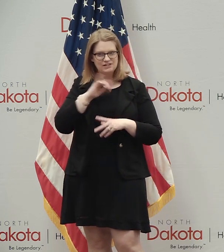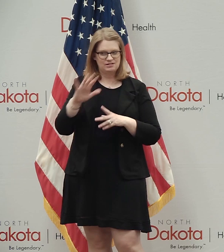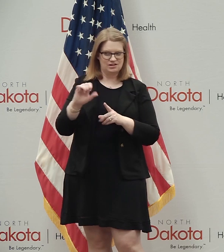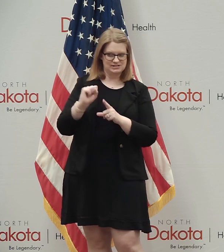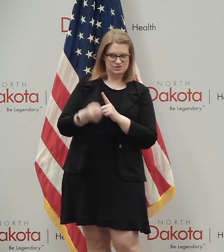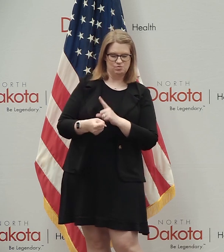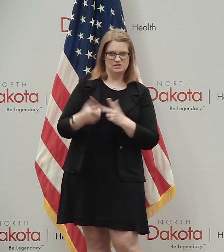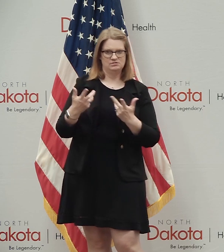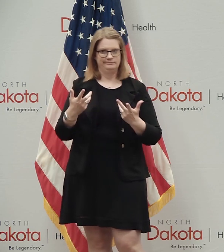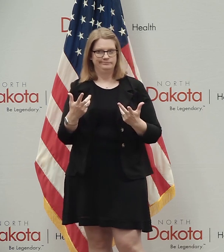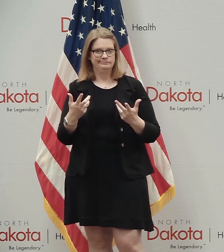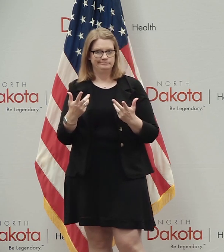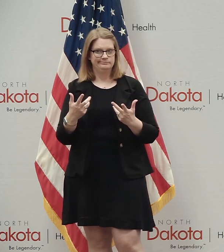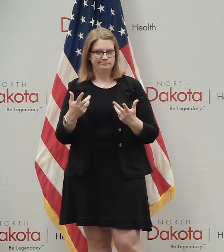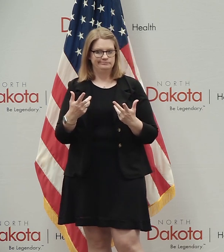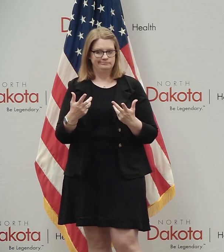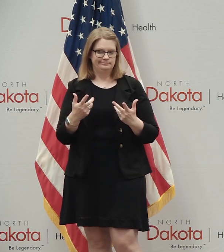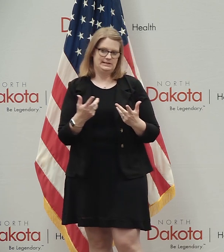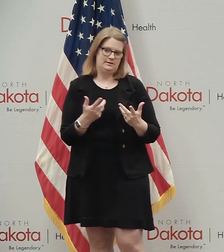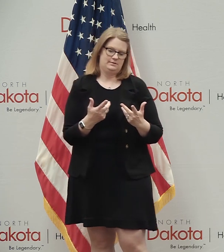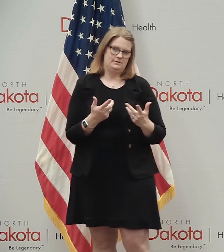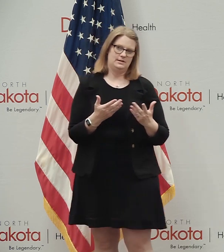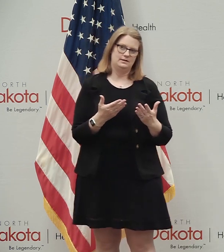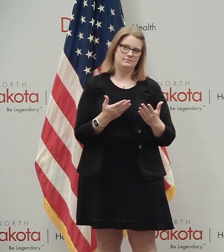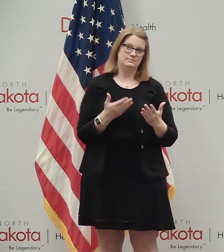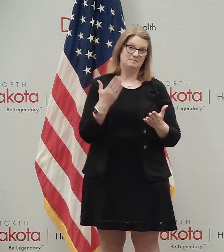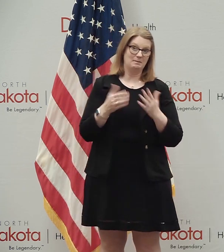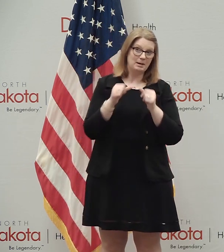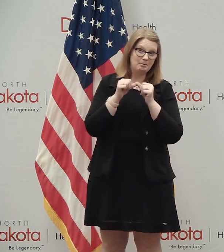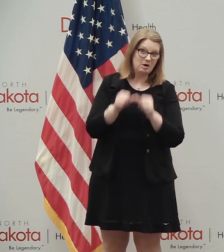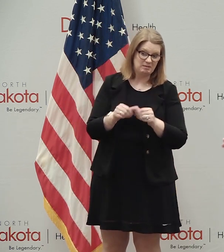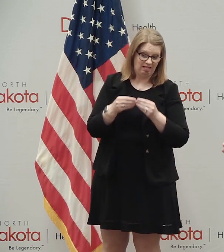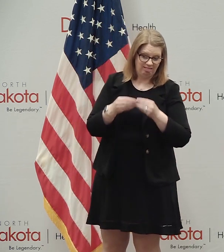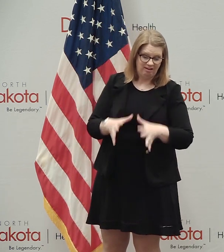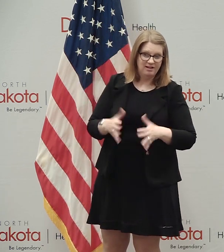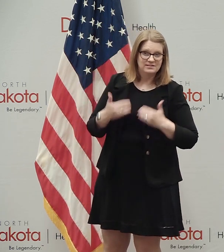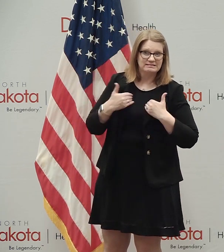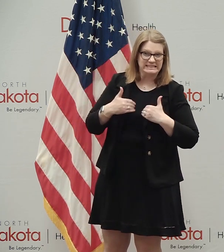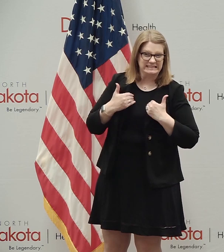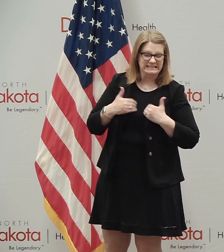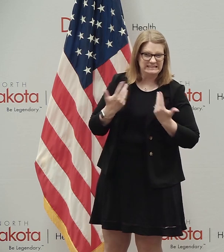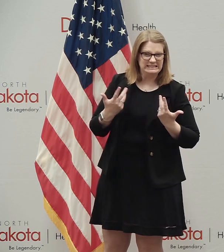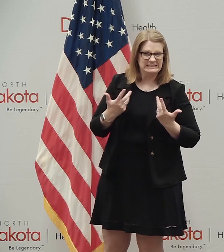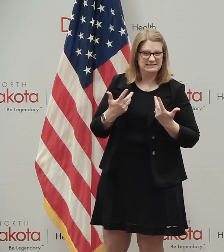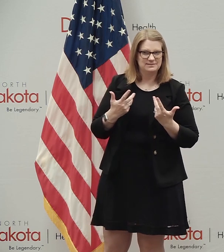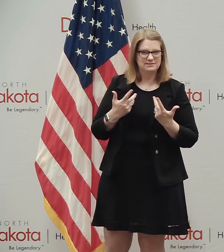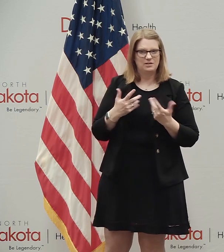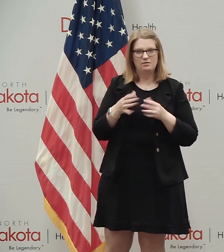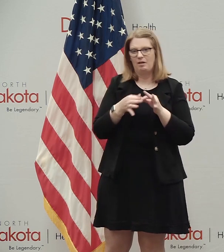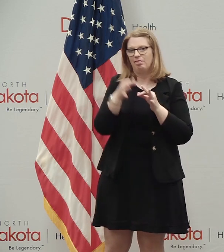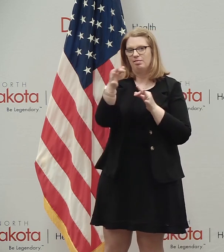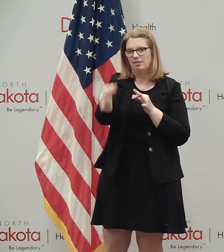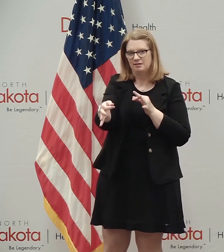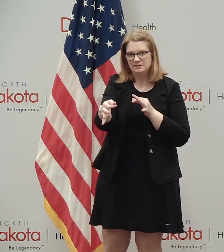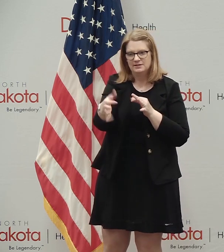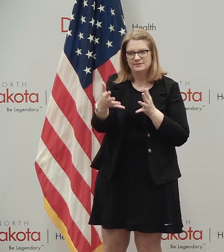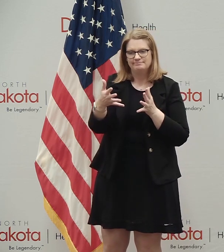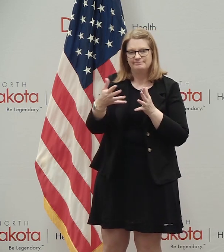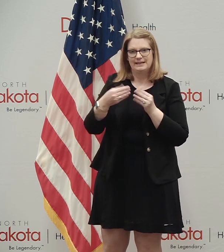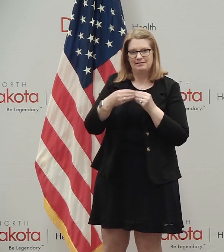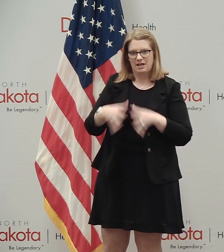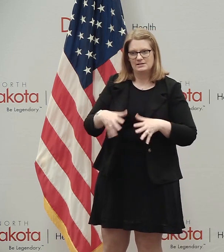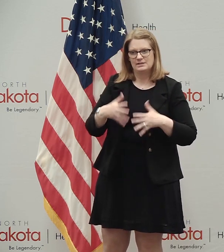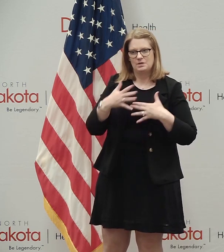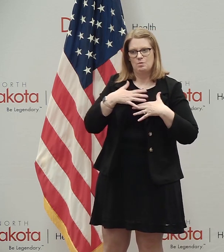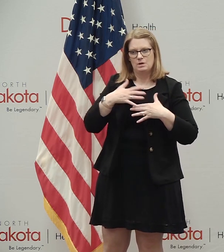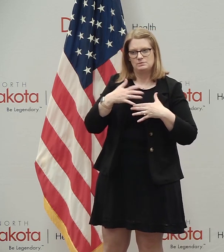longer-term respiratory damage of people that have maybe permanently lost, or at least not permanently, but in a prolonged way lost some of their